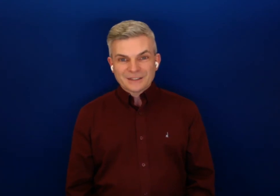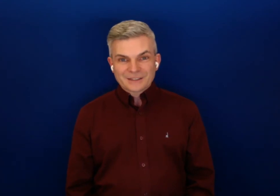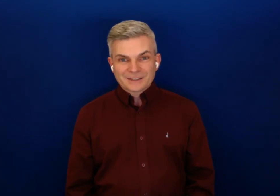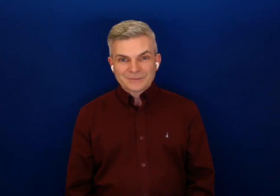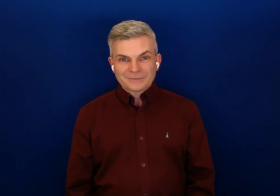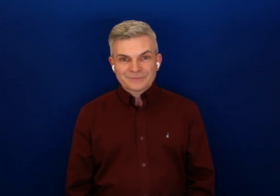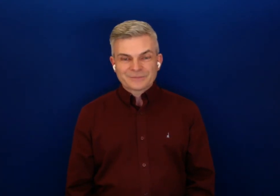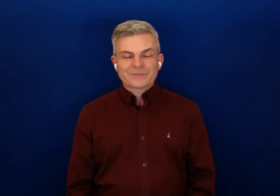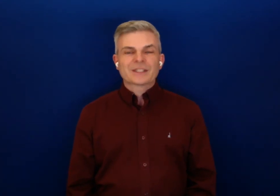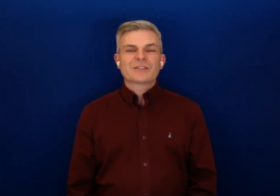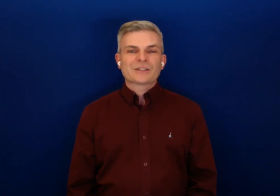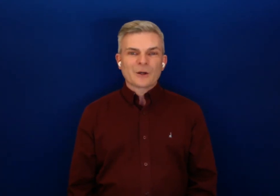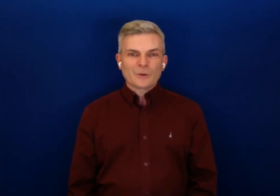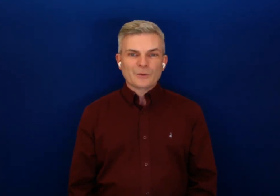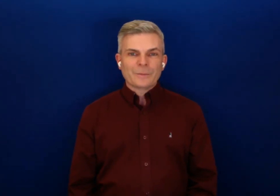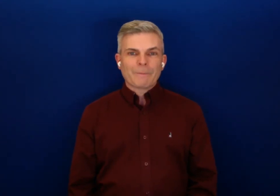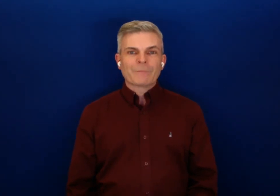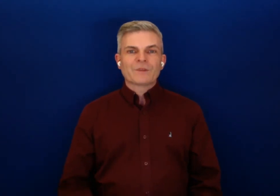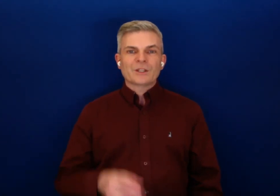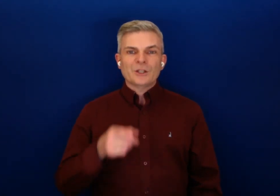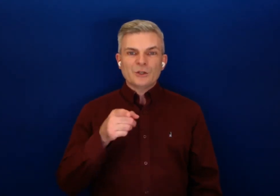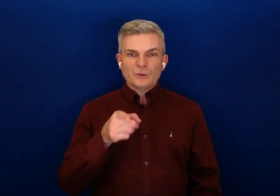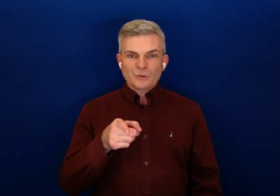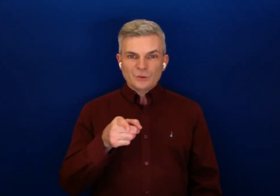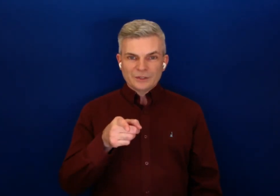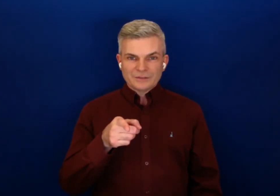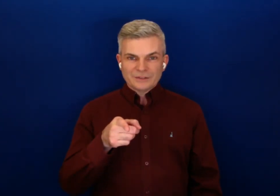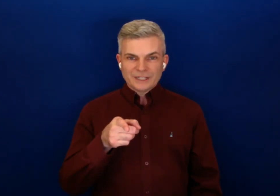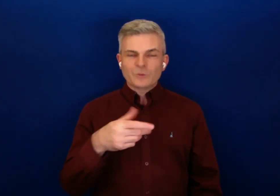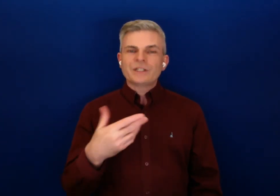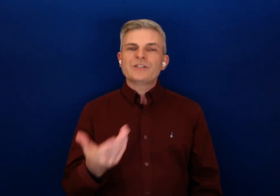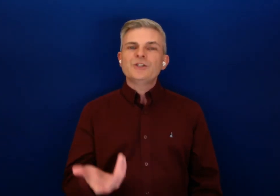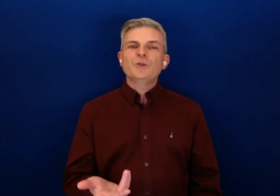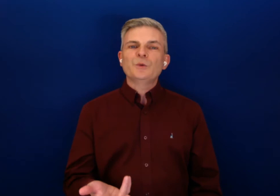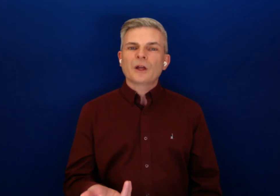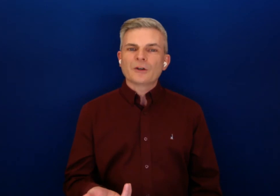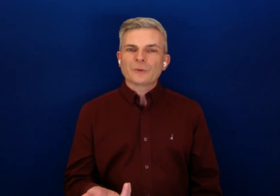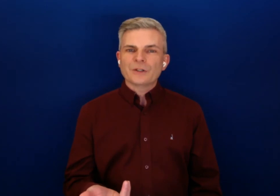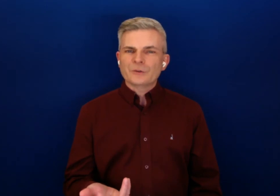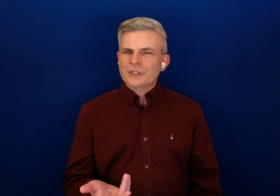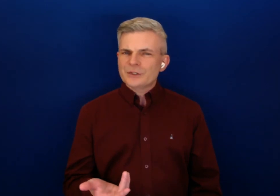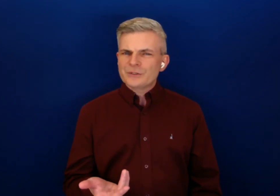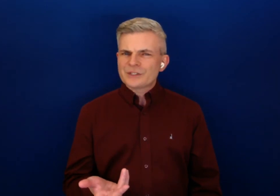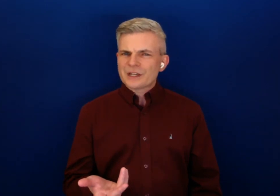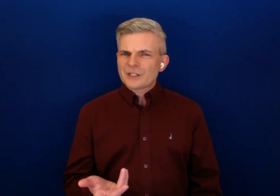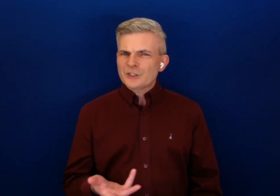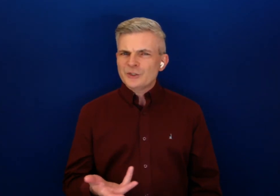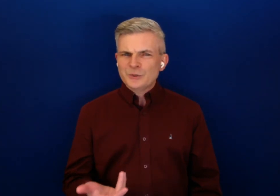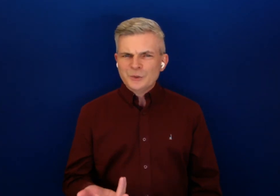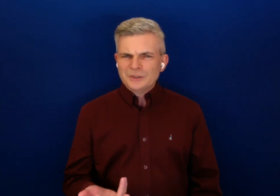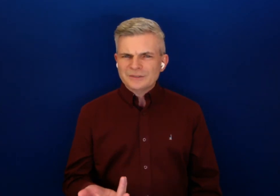sentence. So you, now what is do laundry? Do we use the sign do?